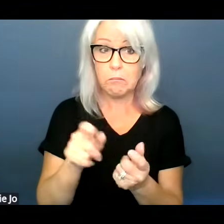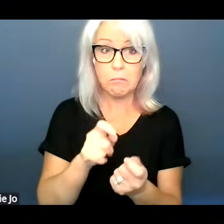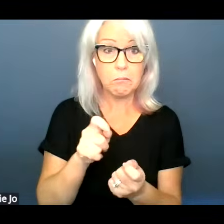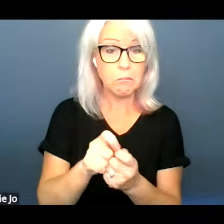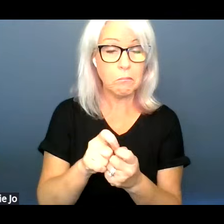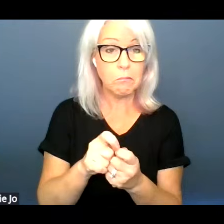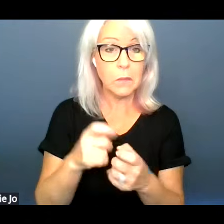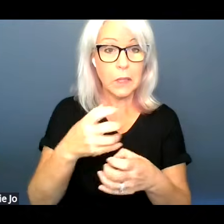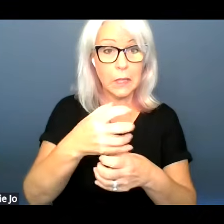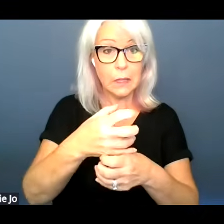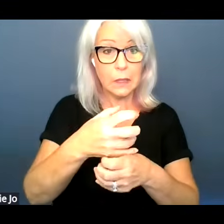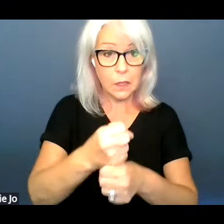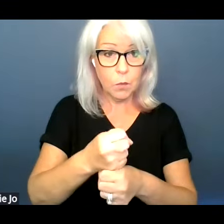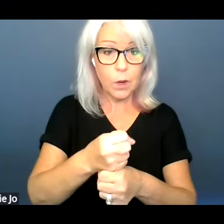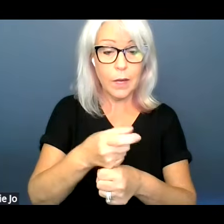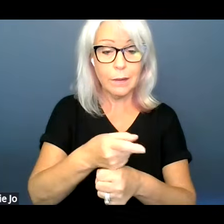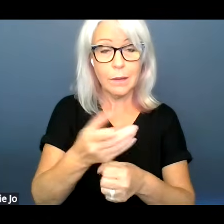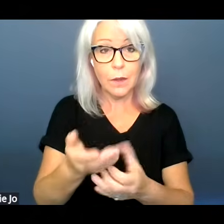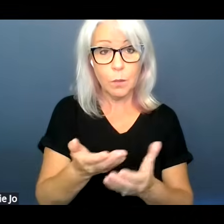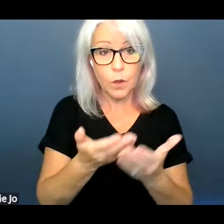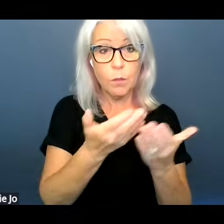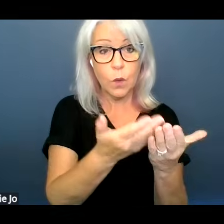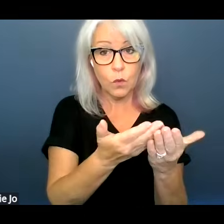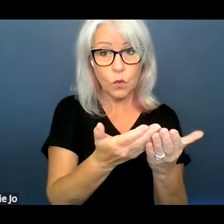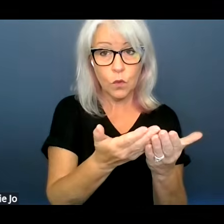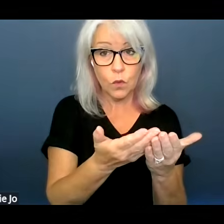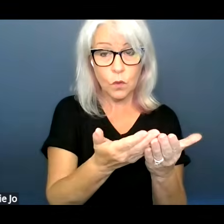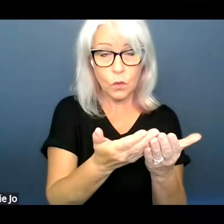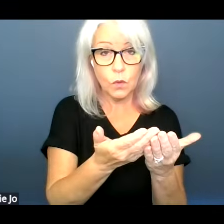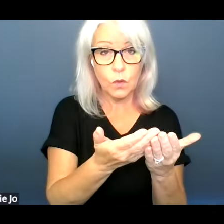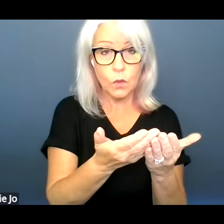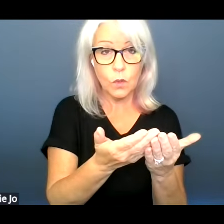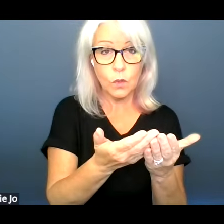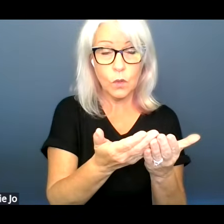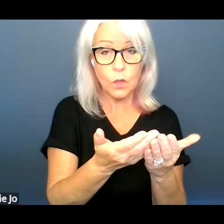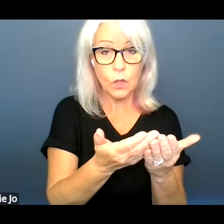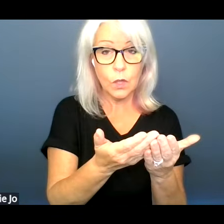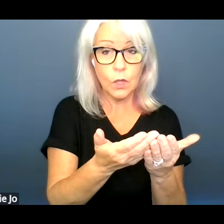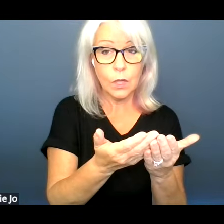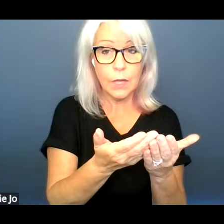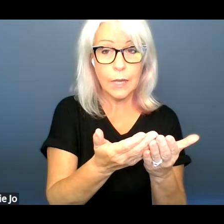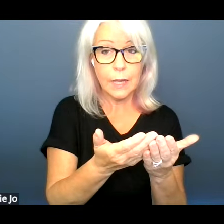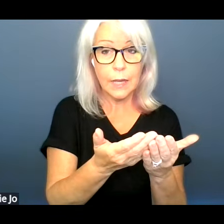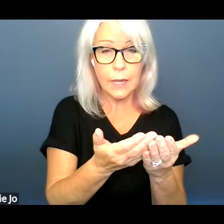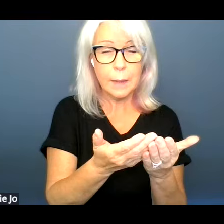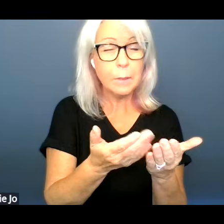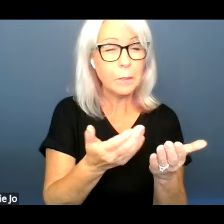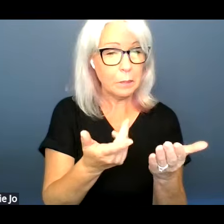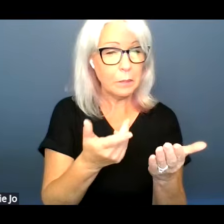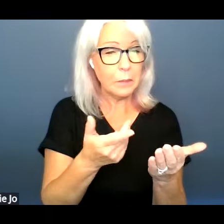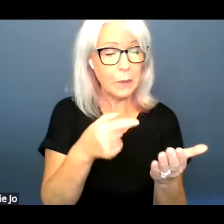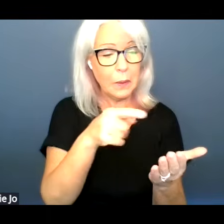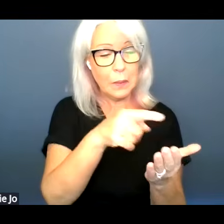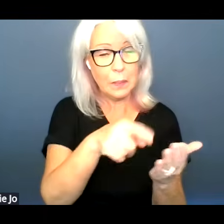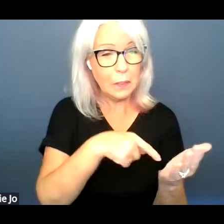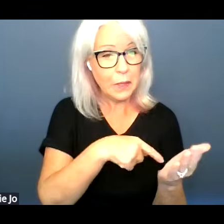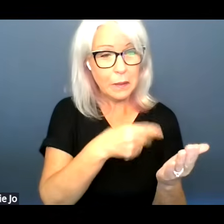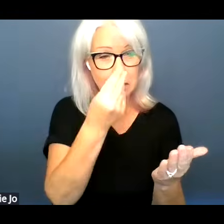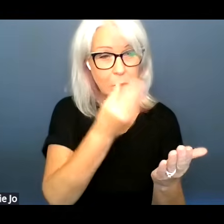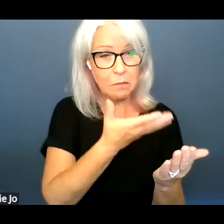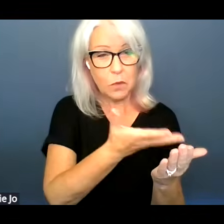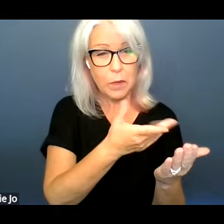the proposal and does it in a way which, as I said, people are already familiar with, so